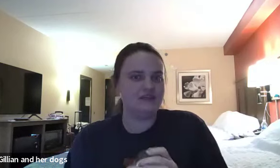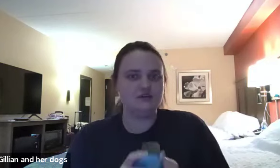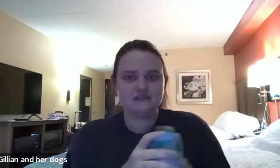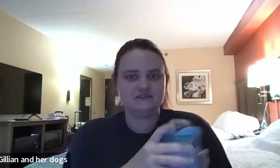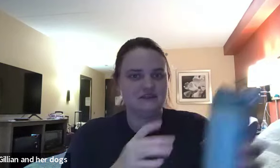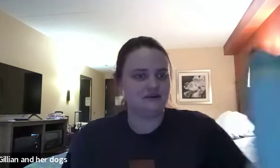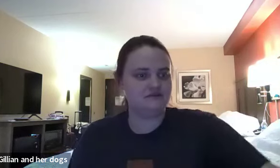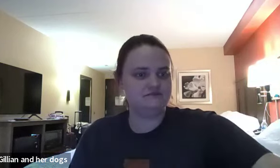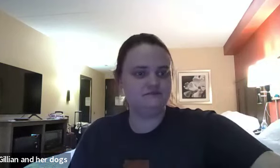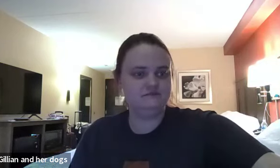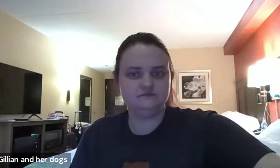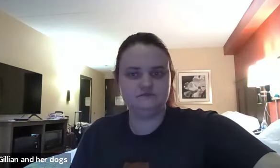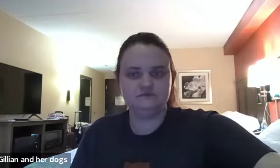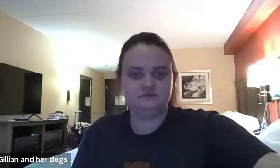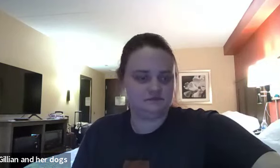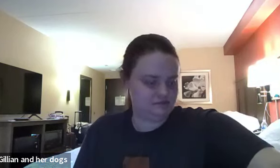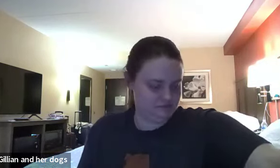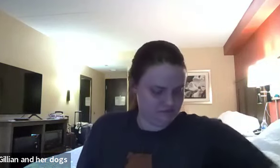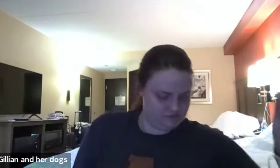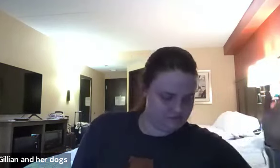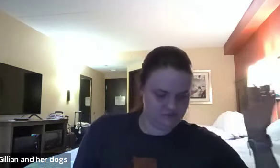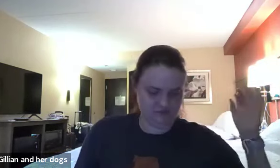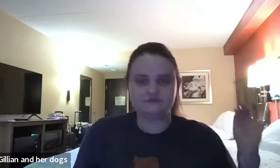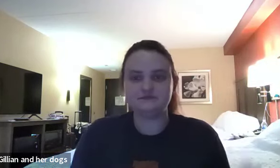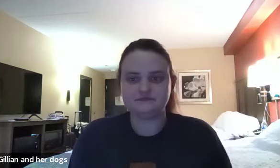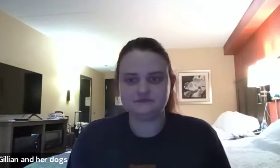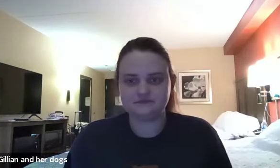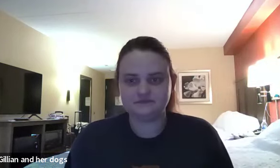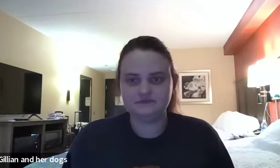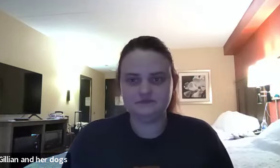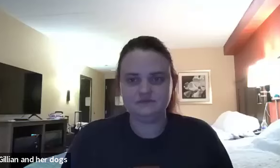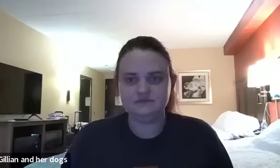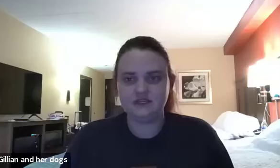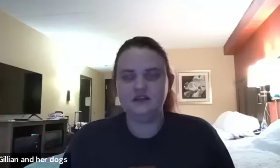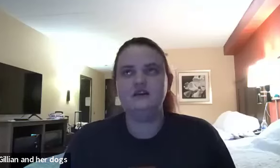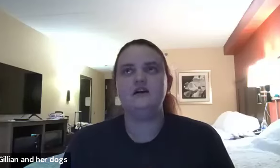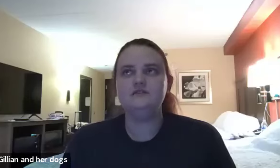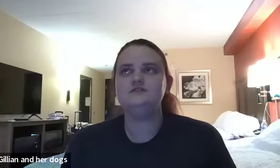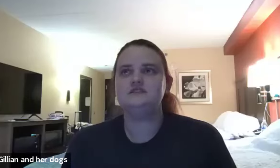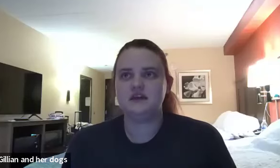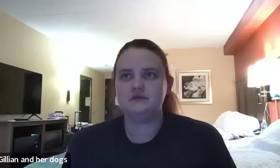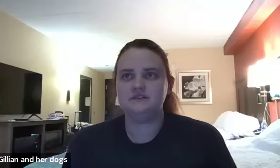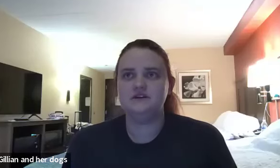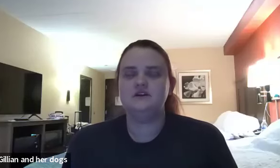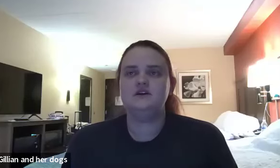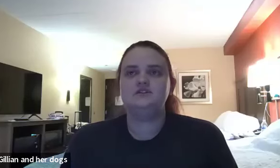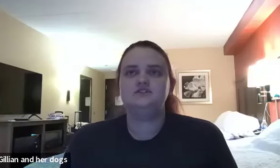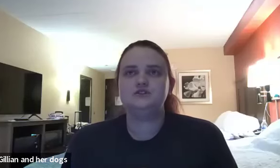Any you guys can think of? Overslept. So